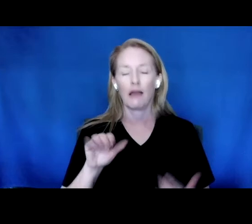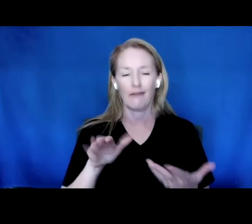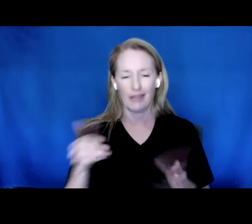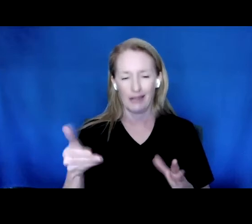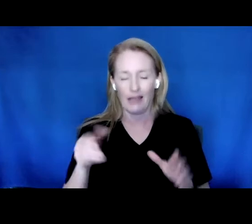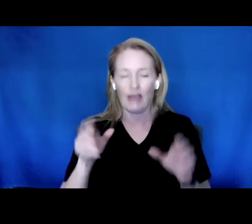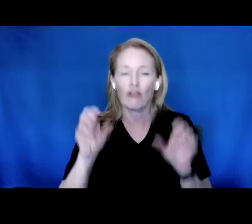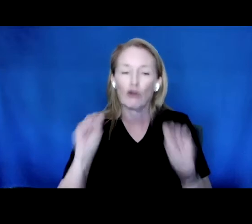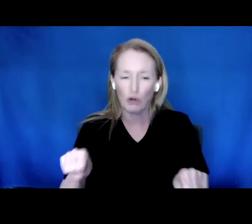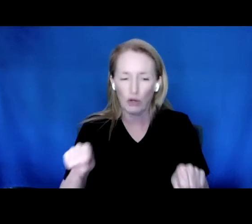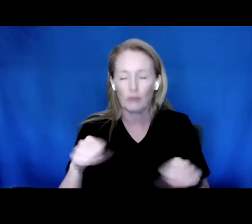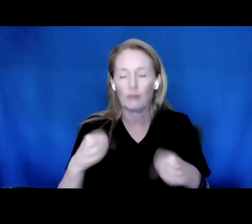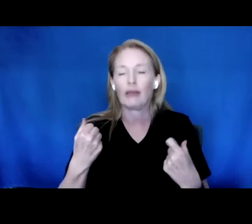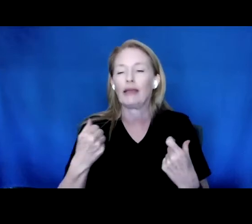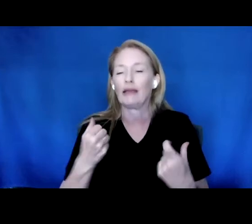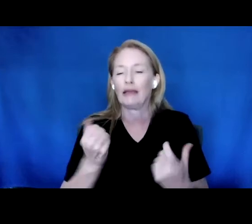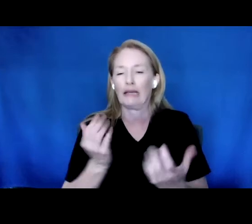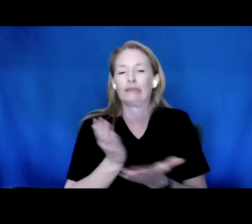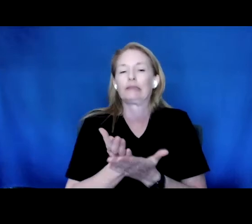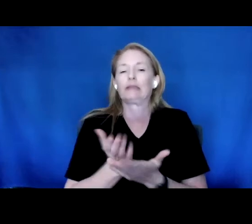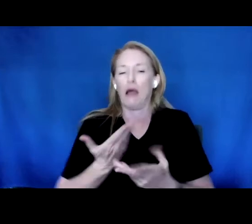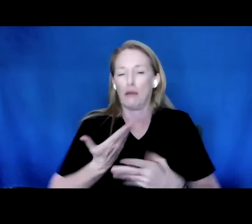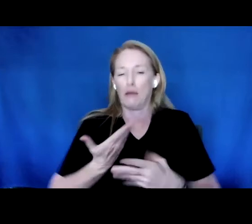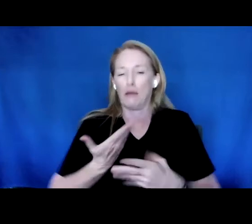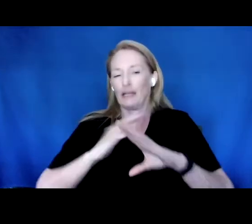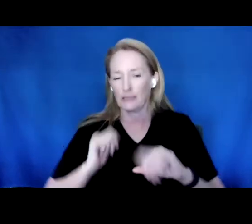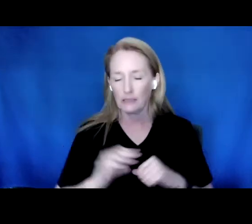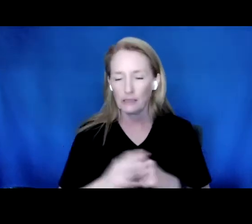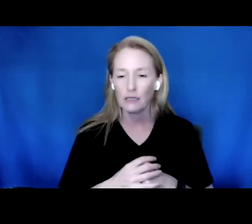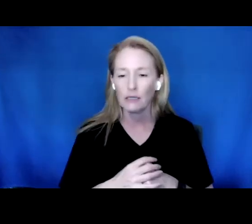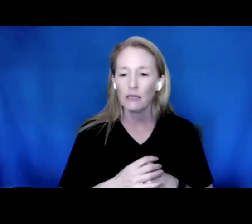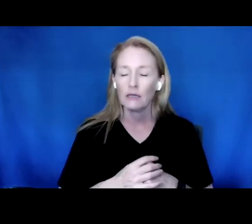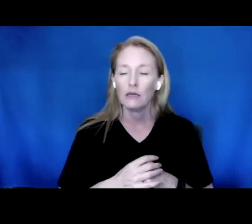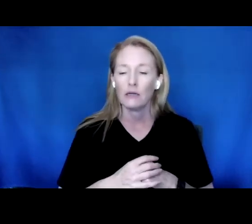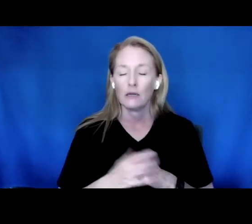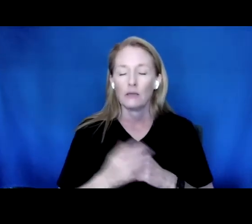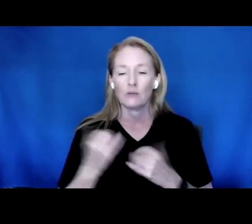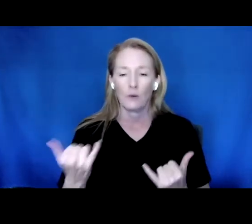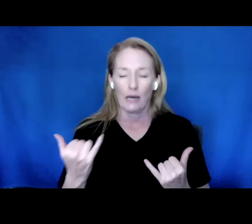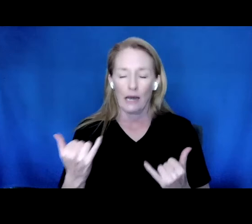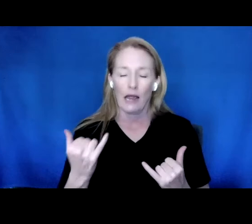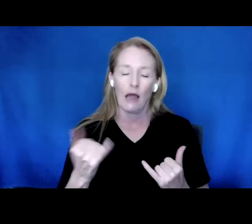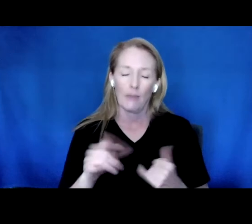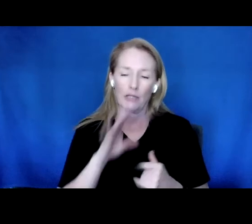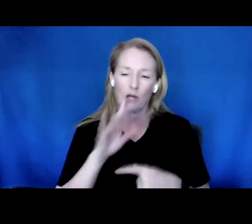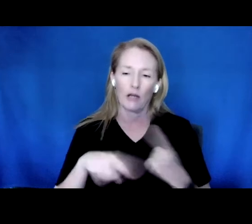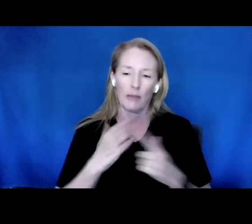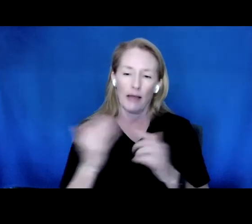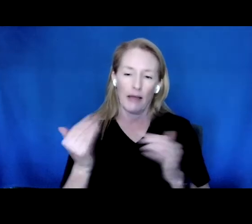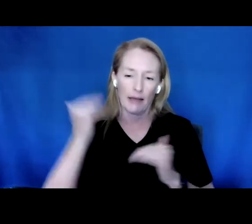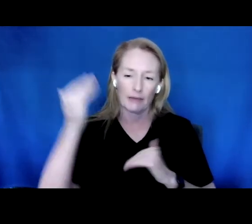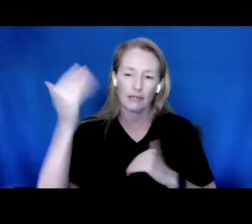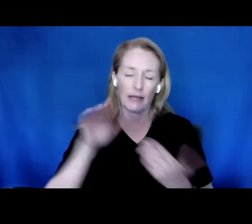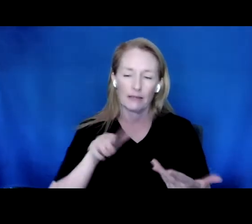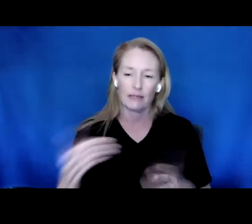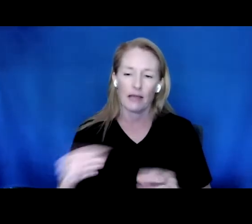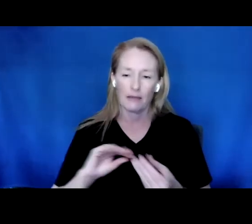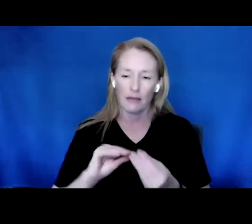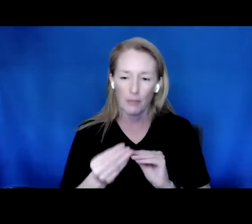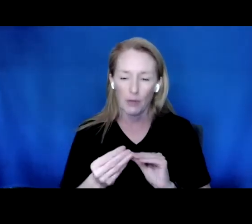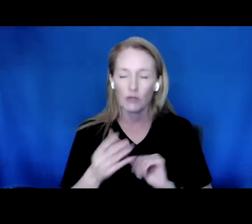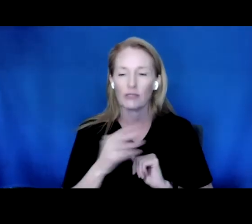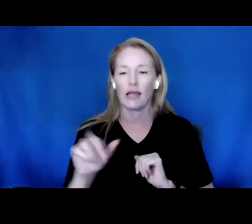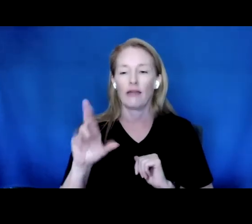next 5 slides, I'm going to take you through the excess death numbers and the rates for our 5 race and ethnicity